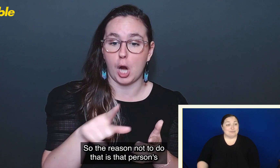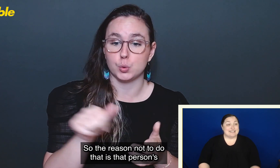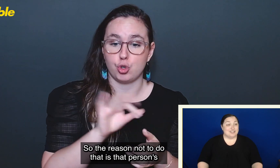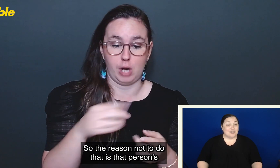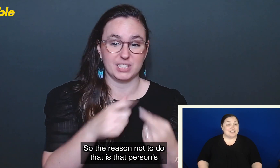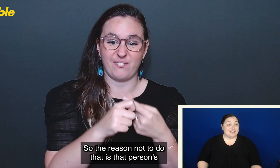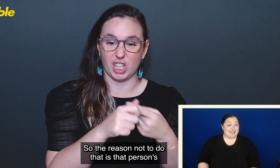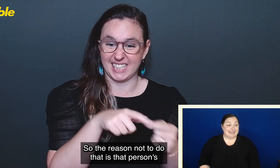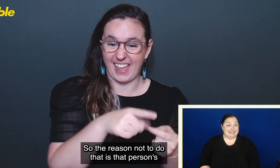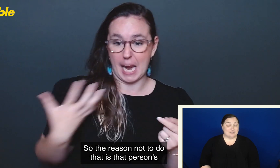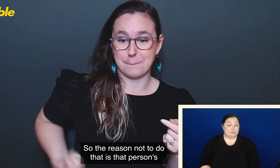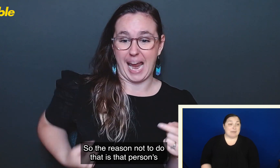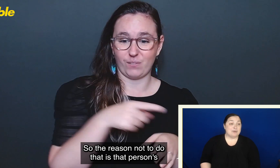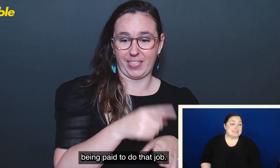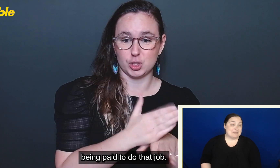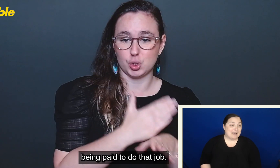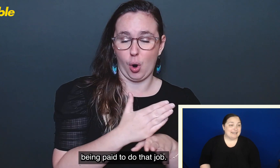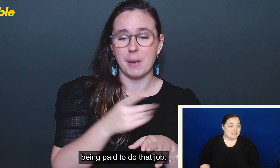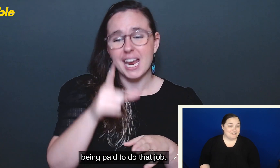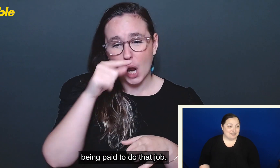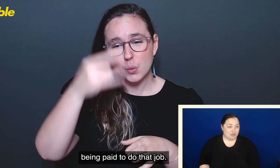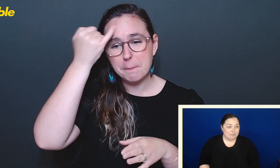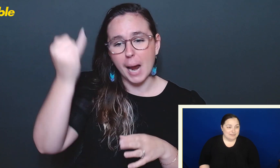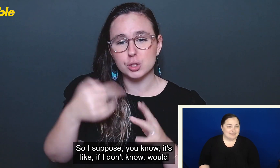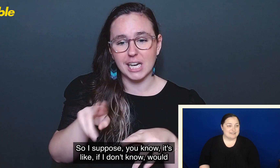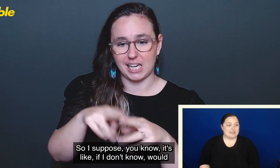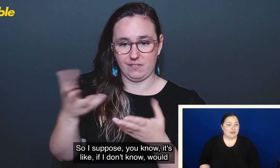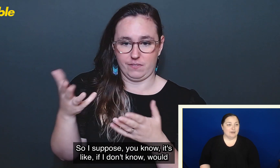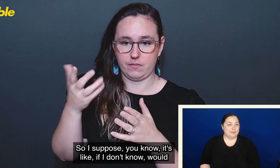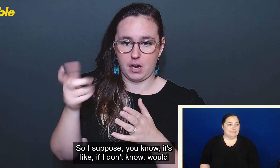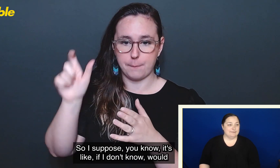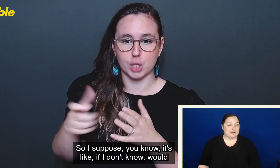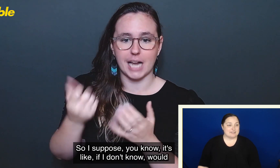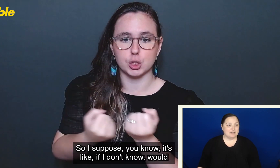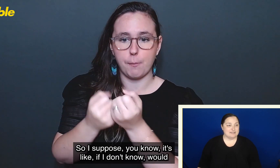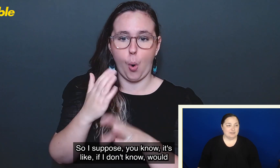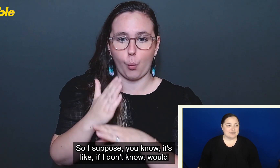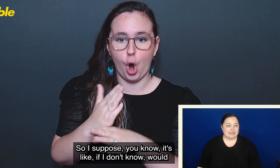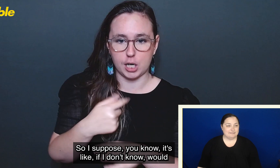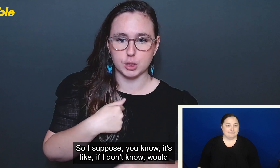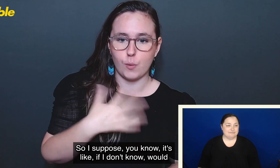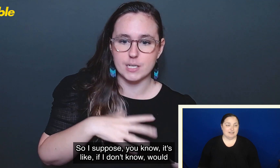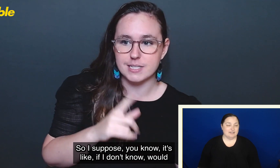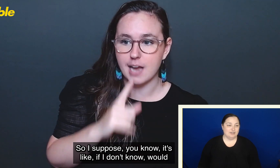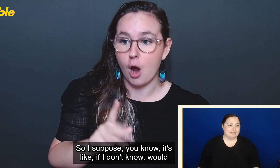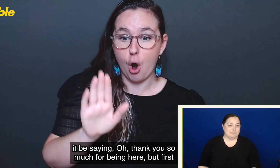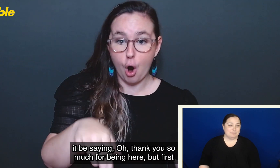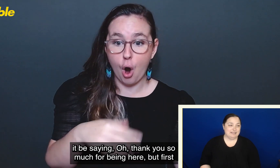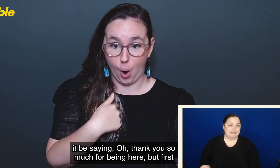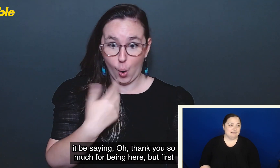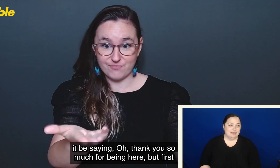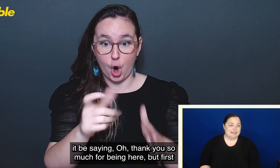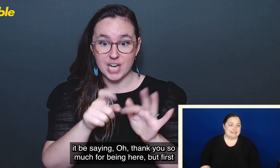the reason not to do that is that person's being paid to do that job. So I suppose, it's like if, I don't know, would